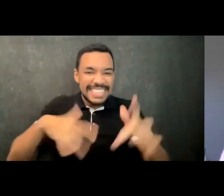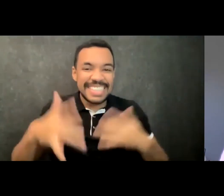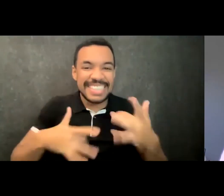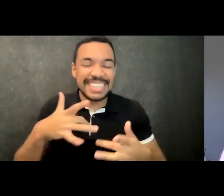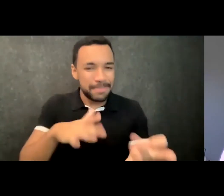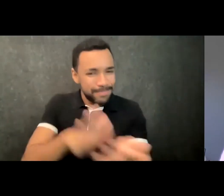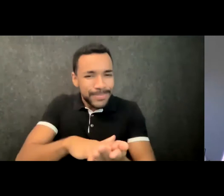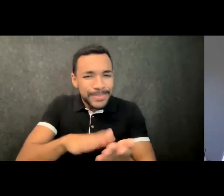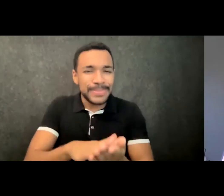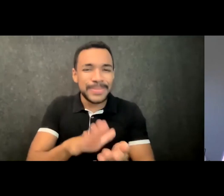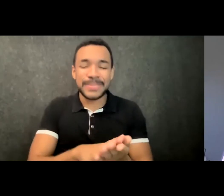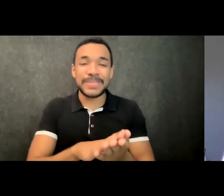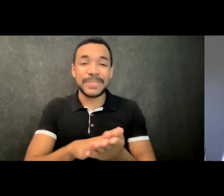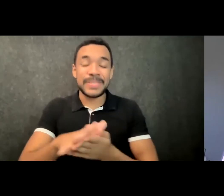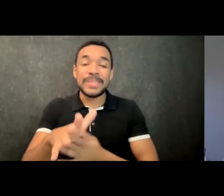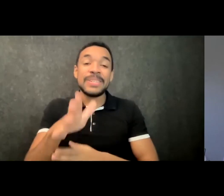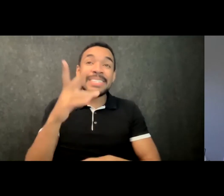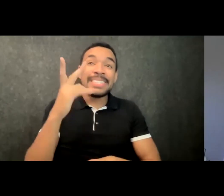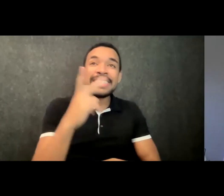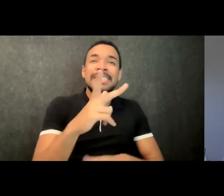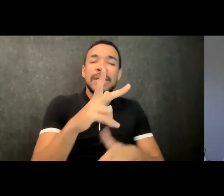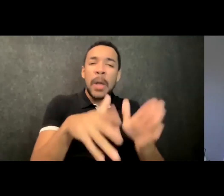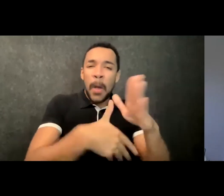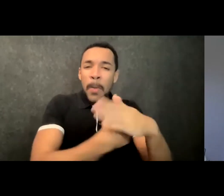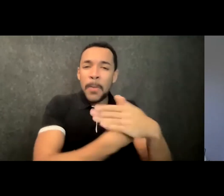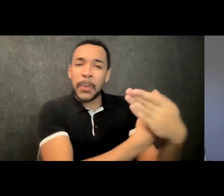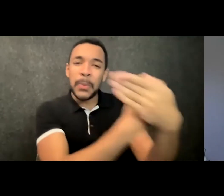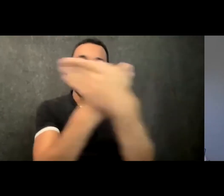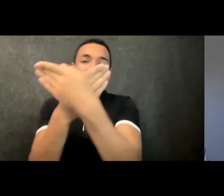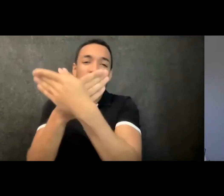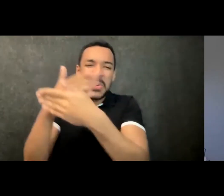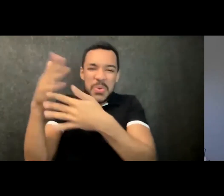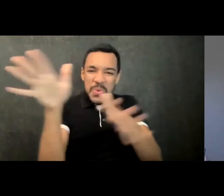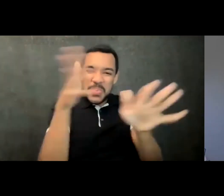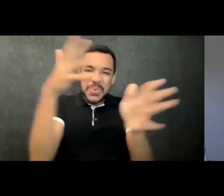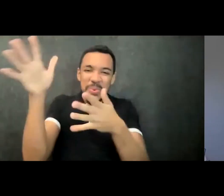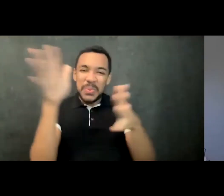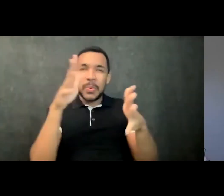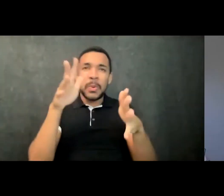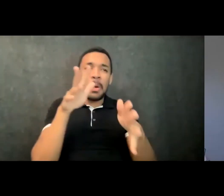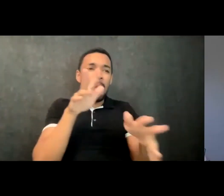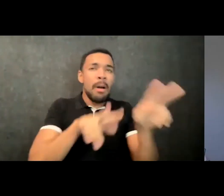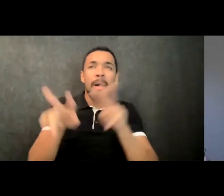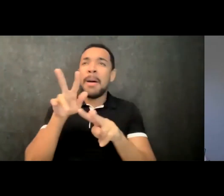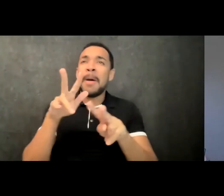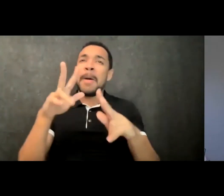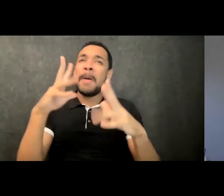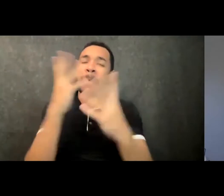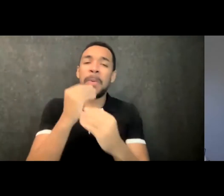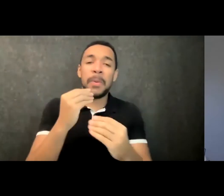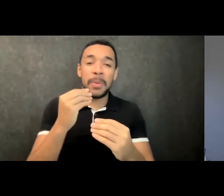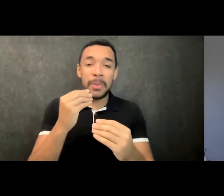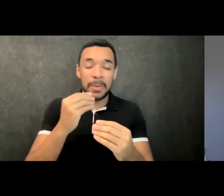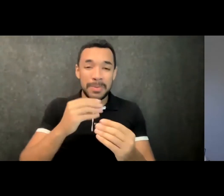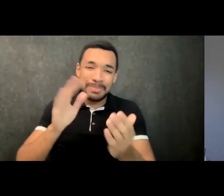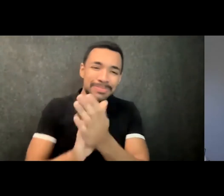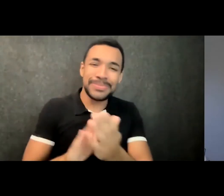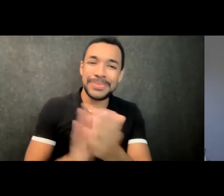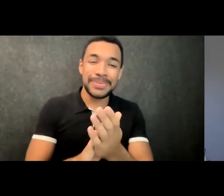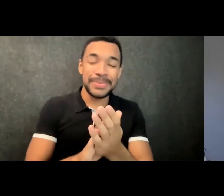winds which carry them. Praise be to my son's curl pattern and nap 3 hours